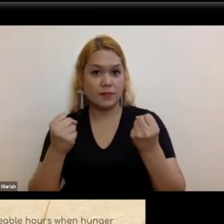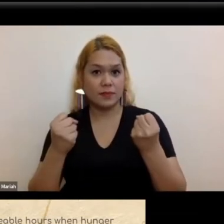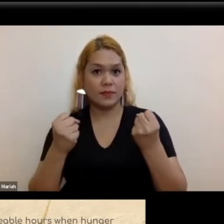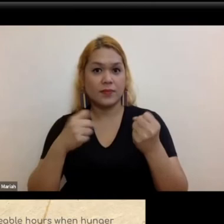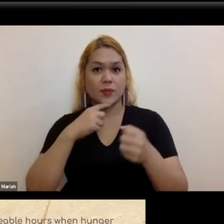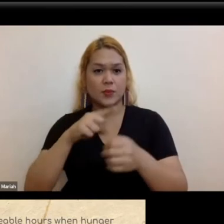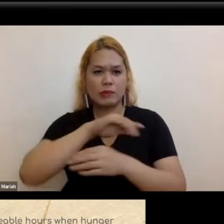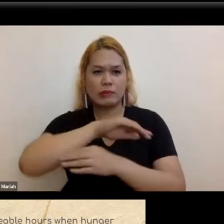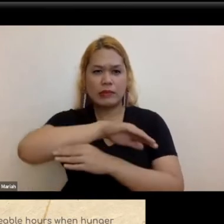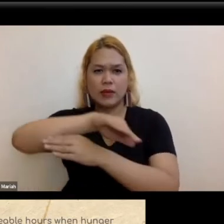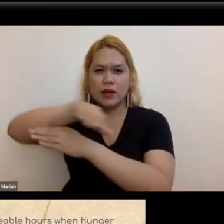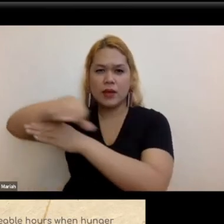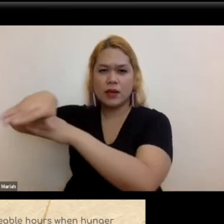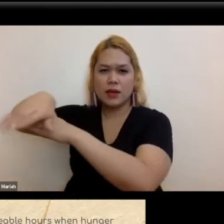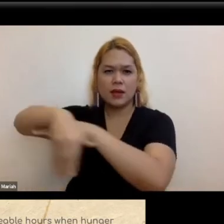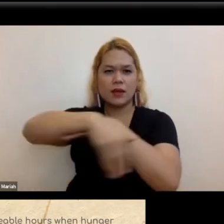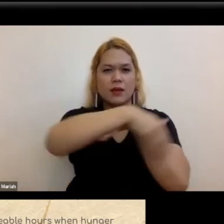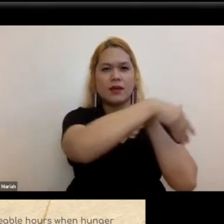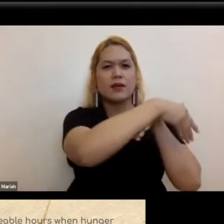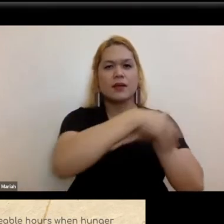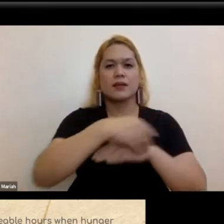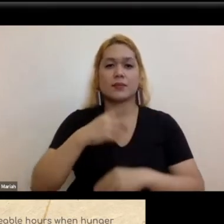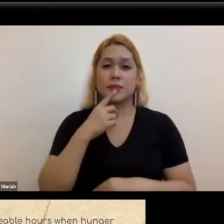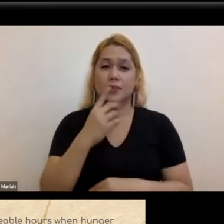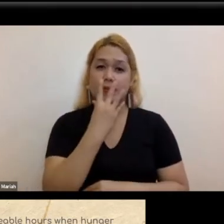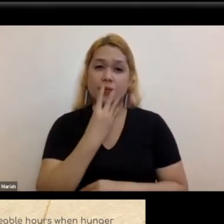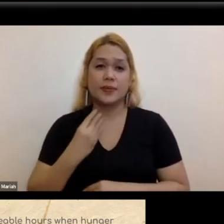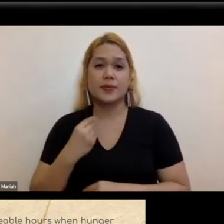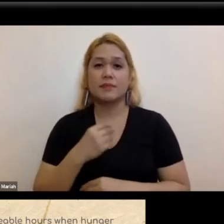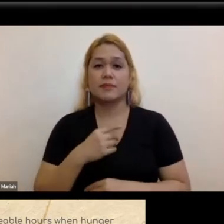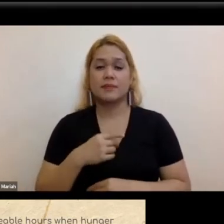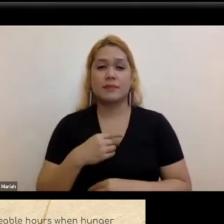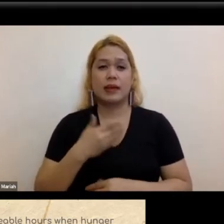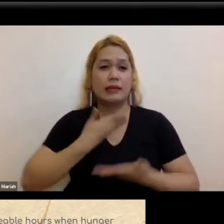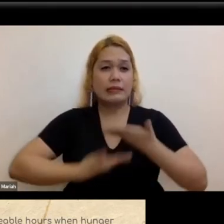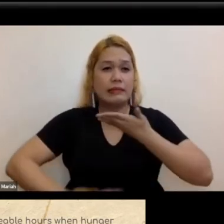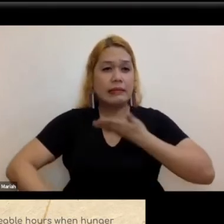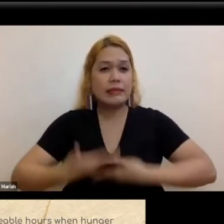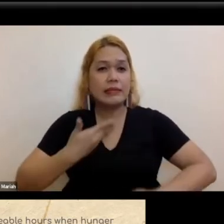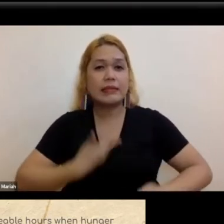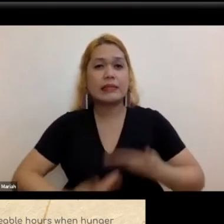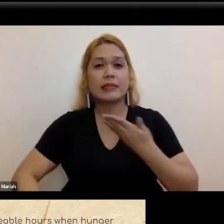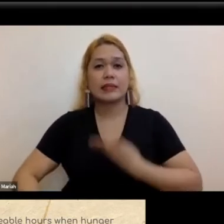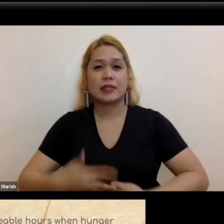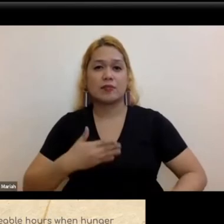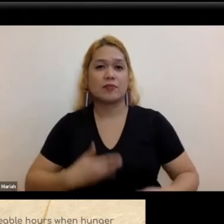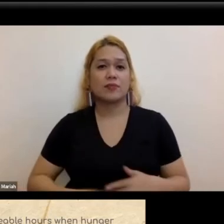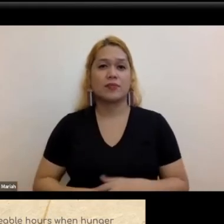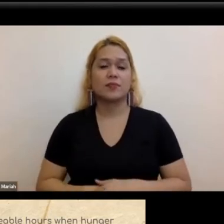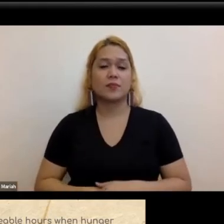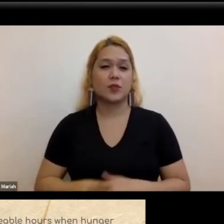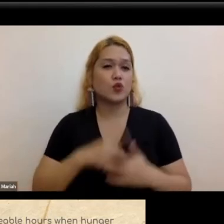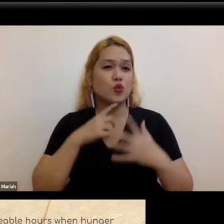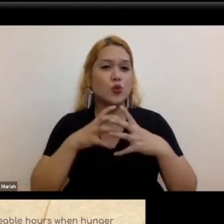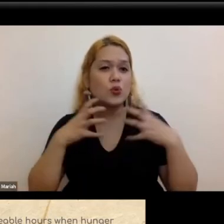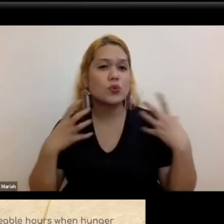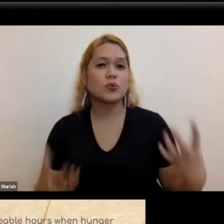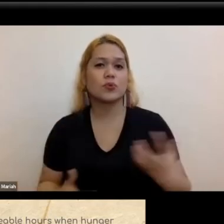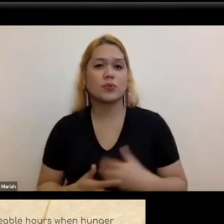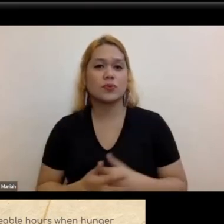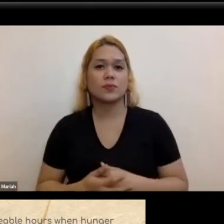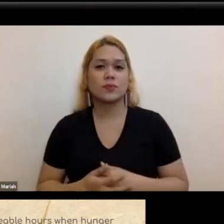unrescuable hours when hunger overrides dignity. Once we're ended,